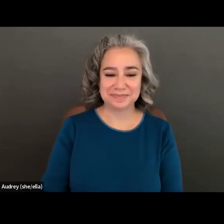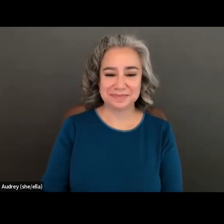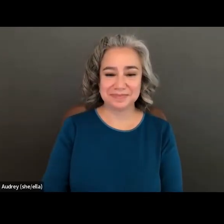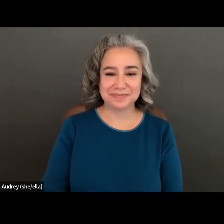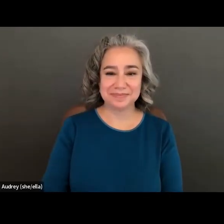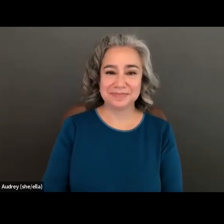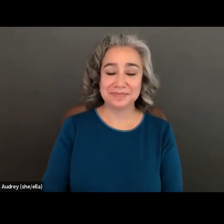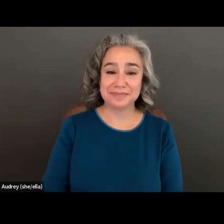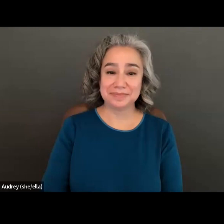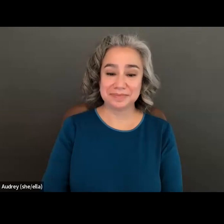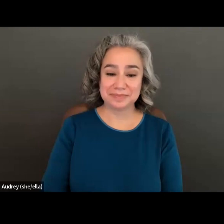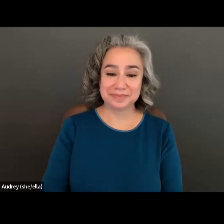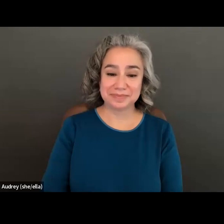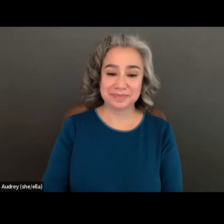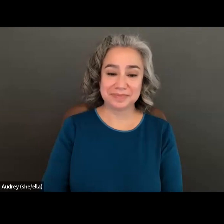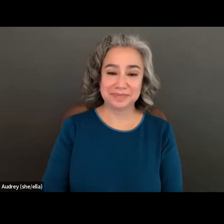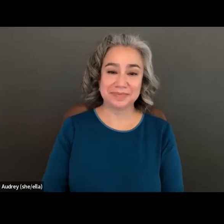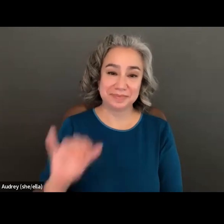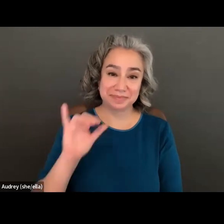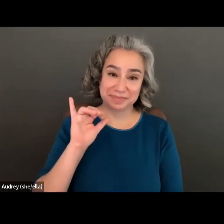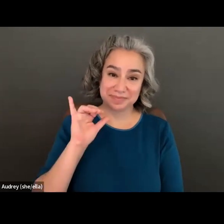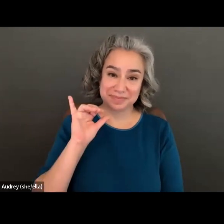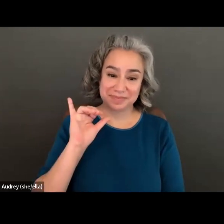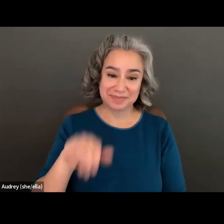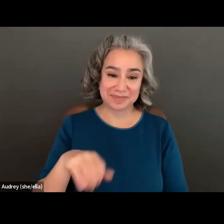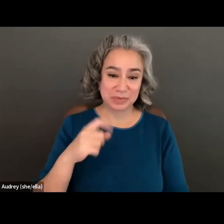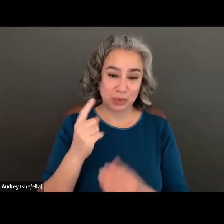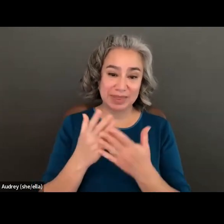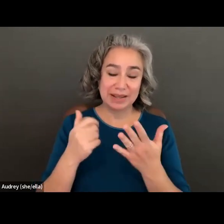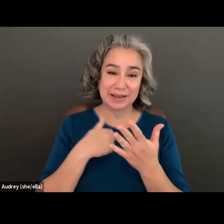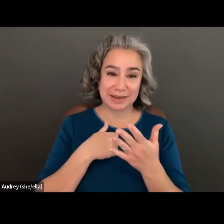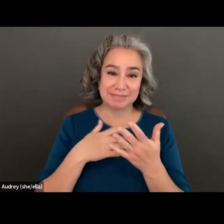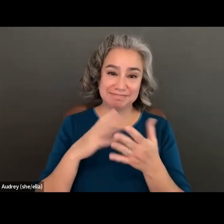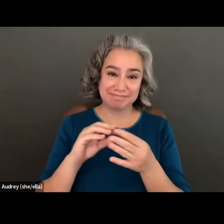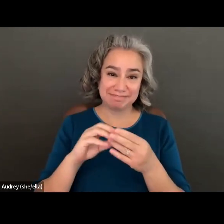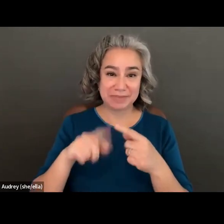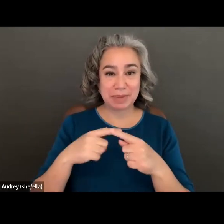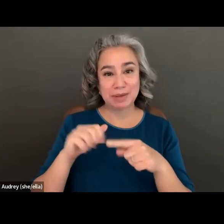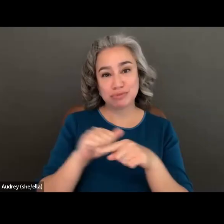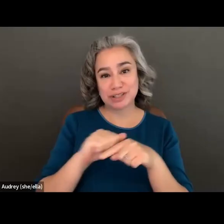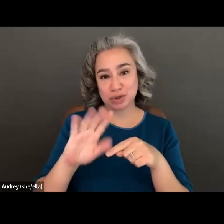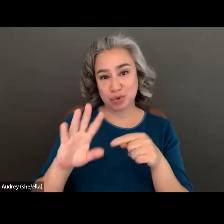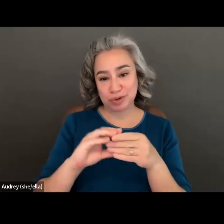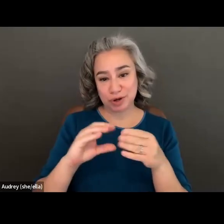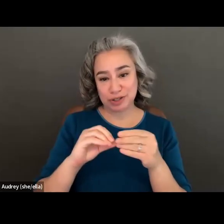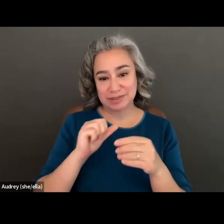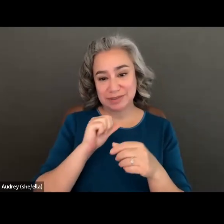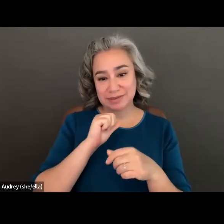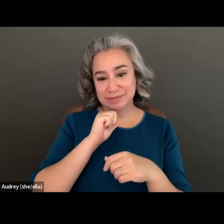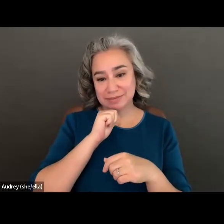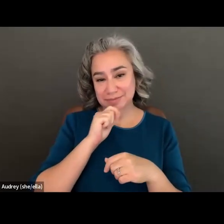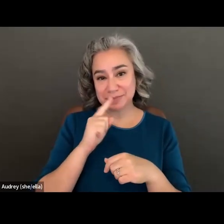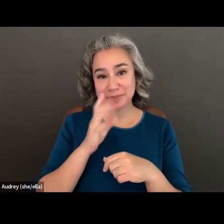at the microphone, and what Tana just said about speaking not only to the elected officials, but also to the people